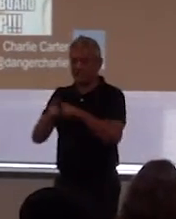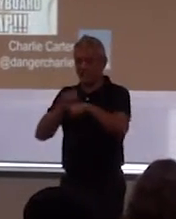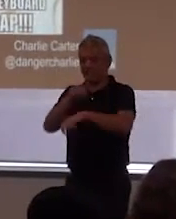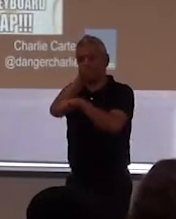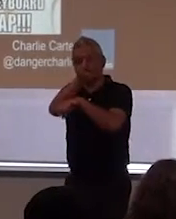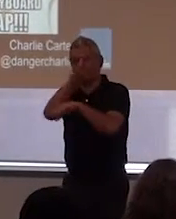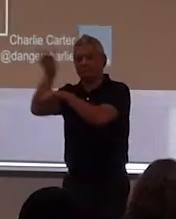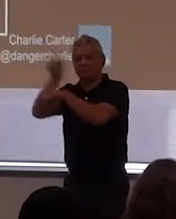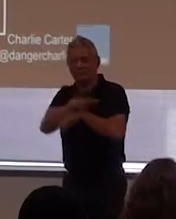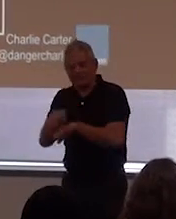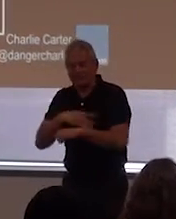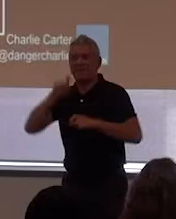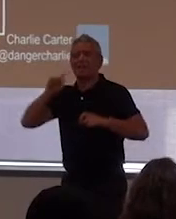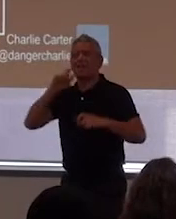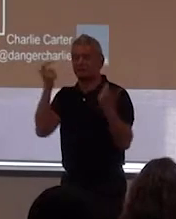when you're doing this kind of work.